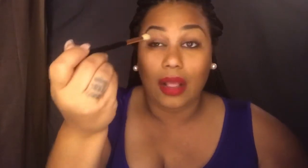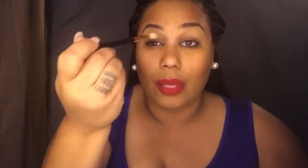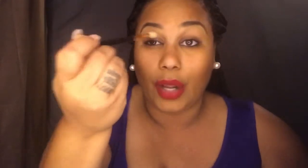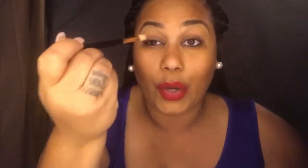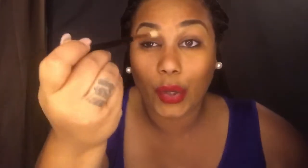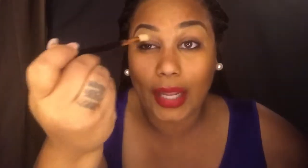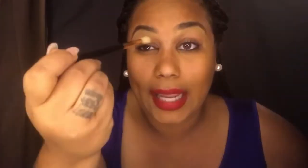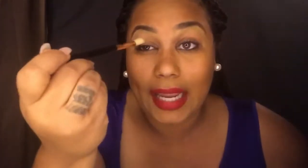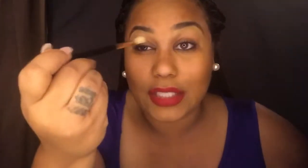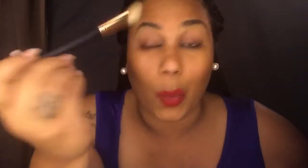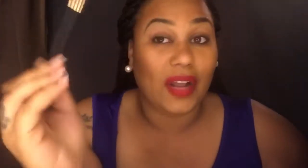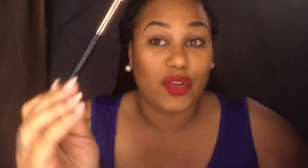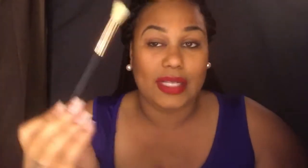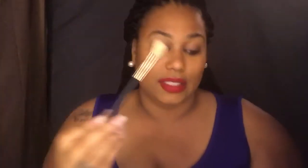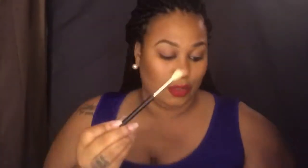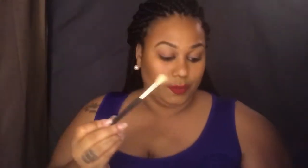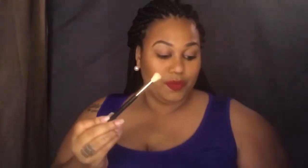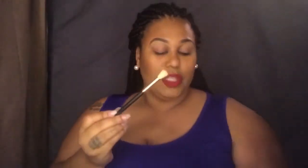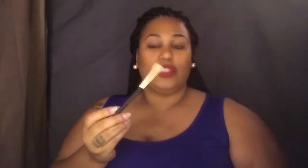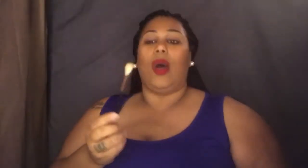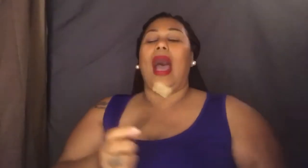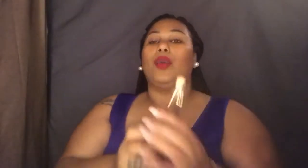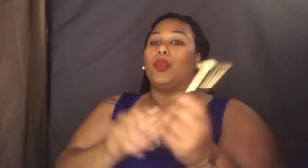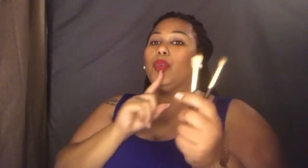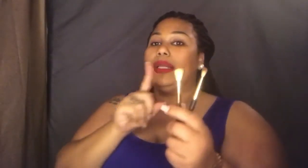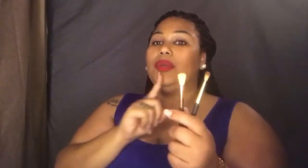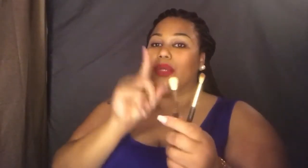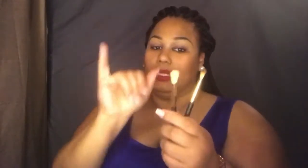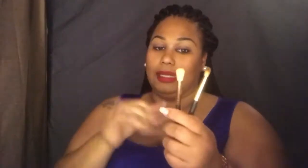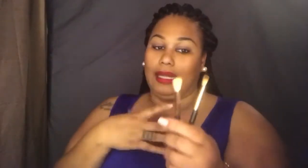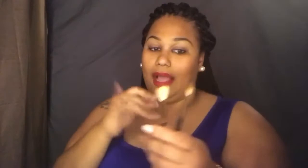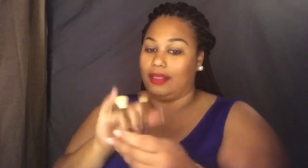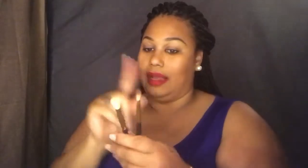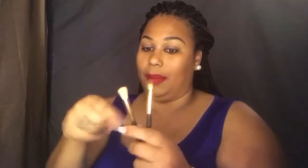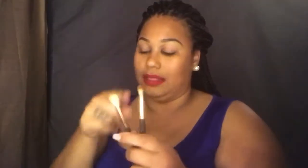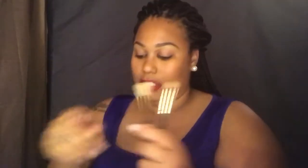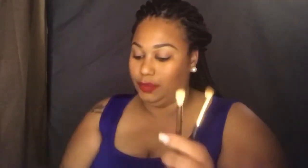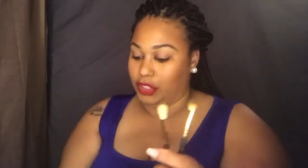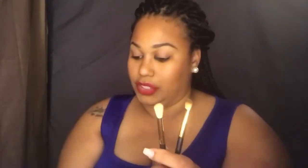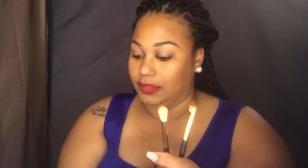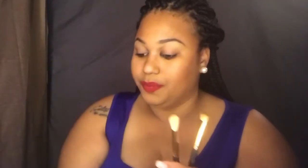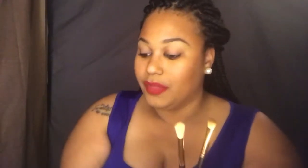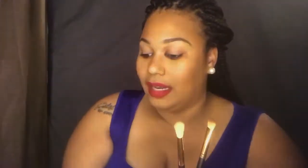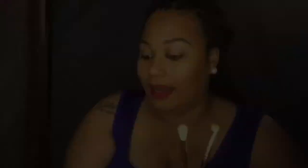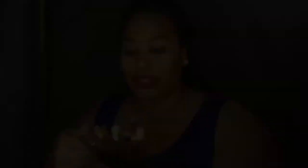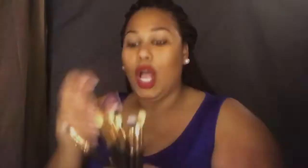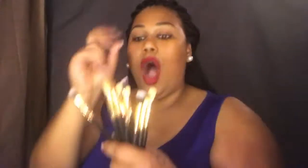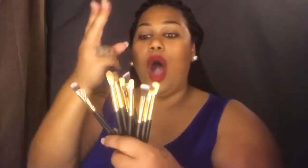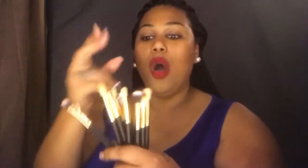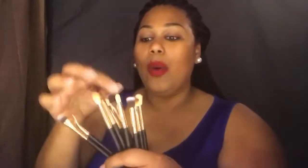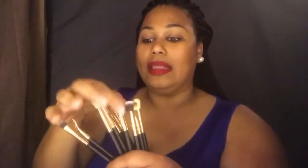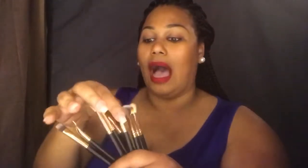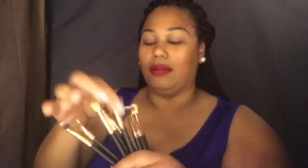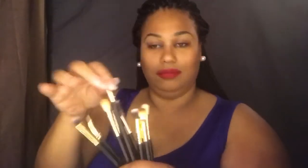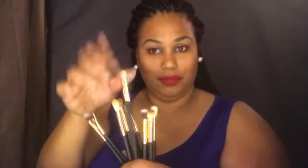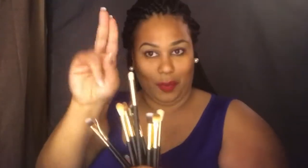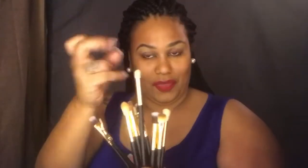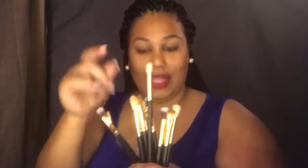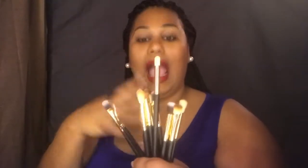the crease or whatever you need to do. So I really, really like that about these brushes. Oh, and one more thing.